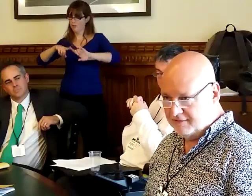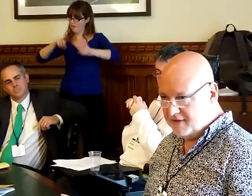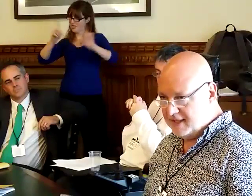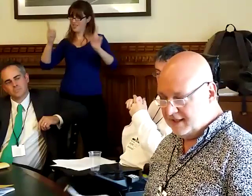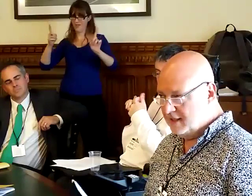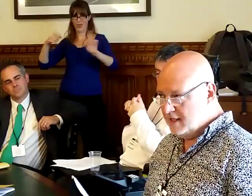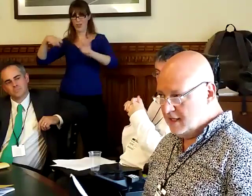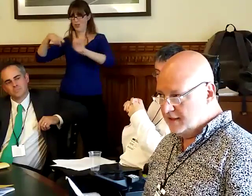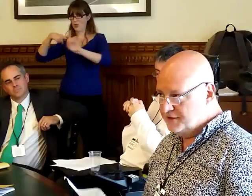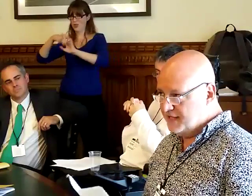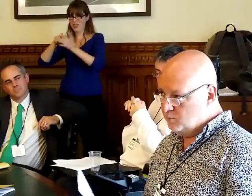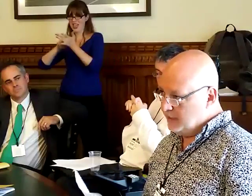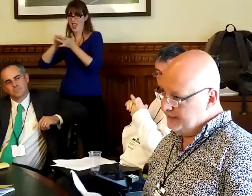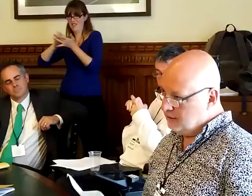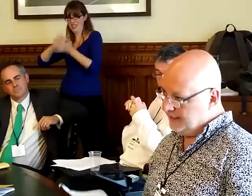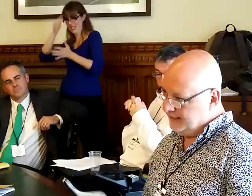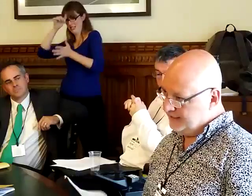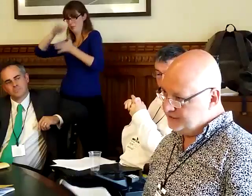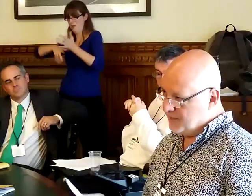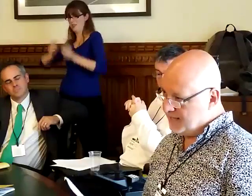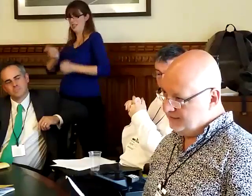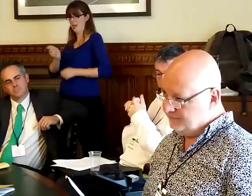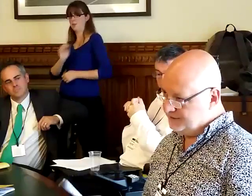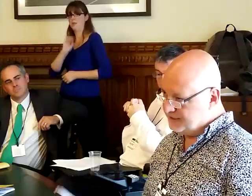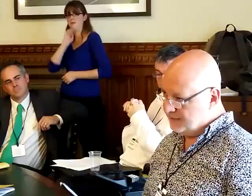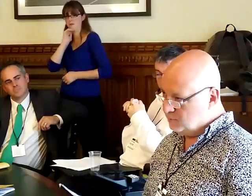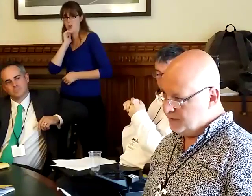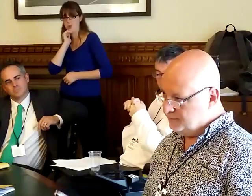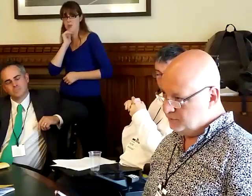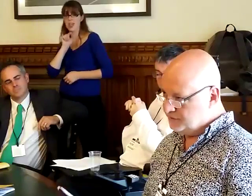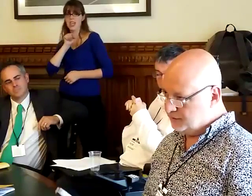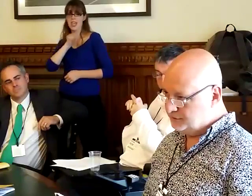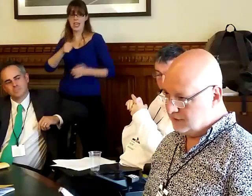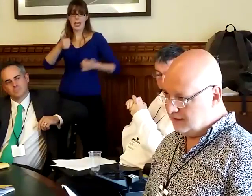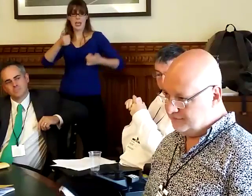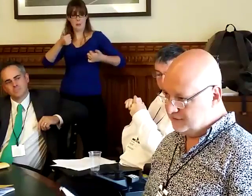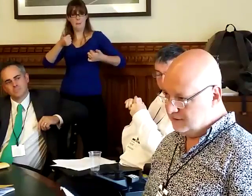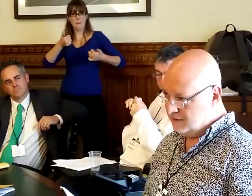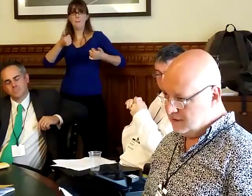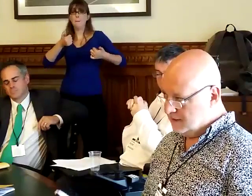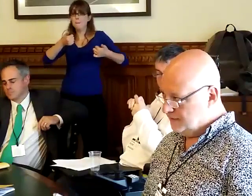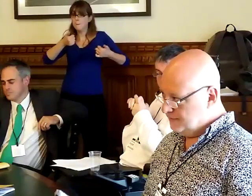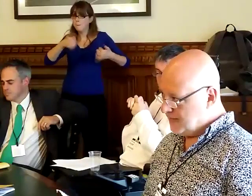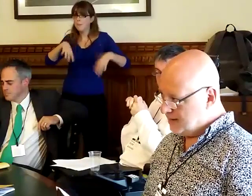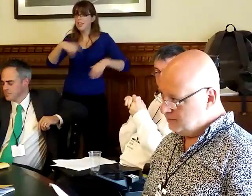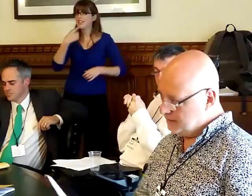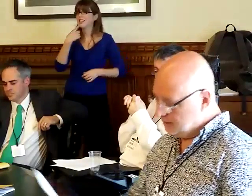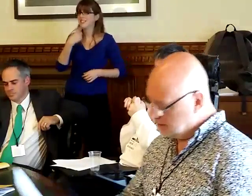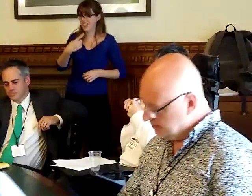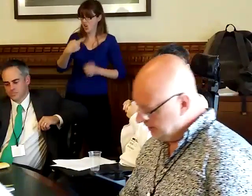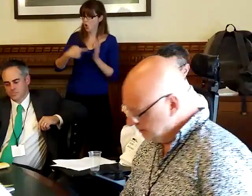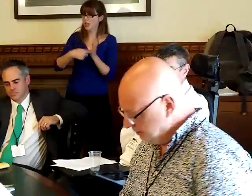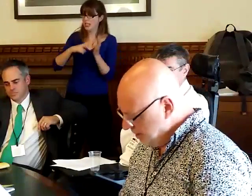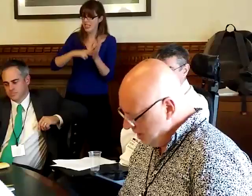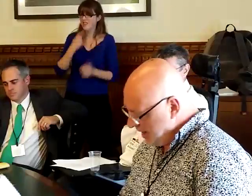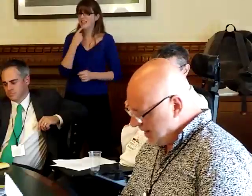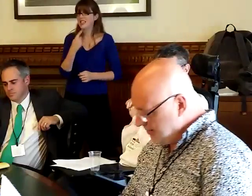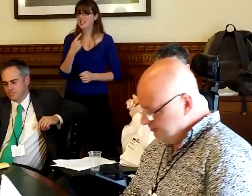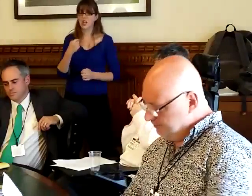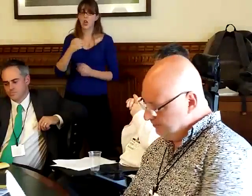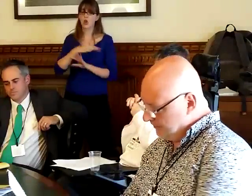local TV and said, we're not here to pay for disabled people's social lives. That was her point.